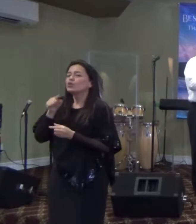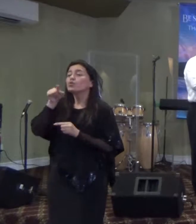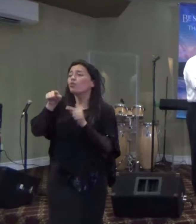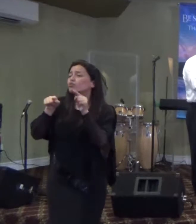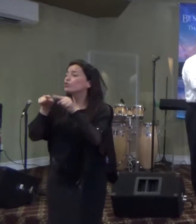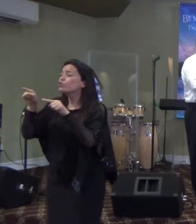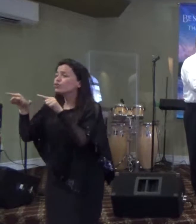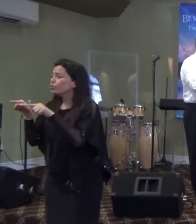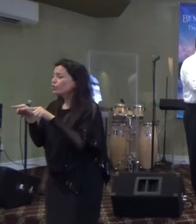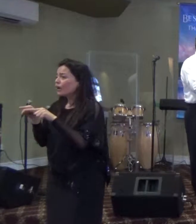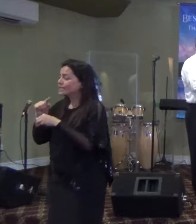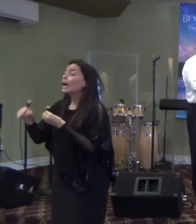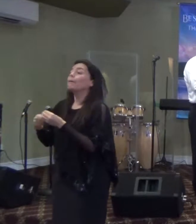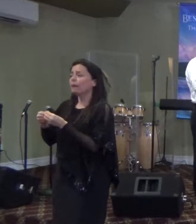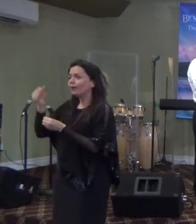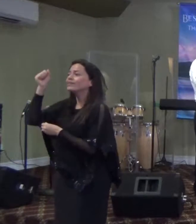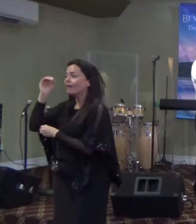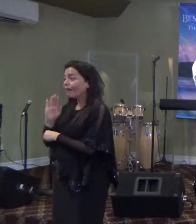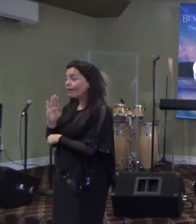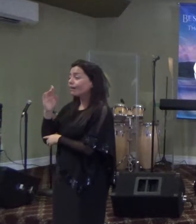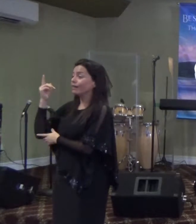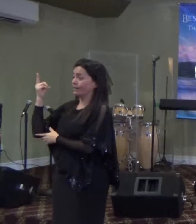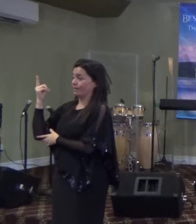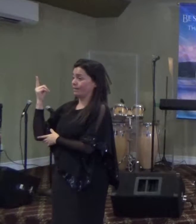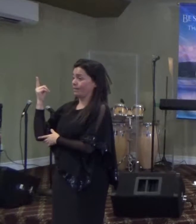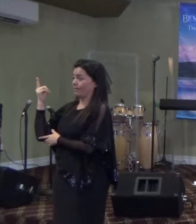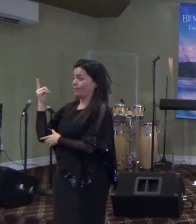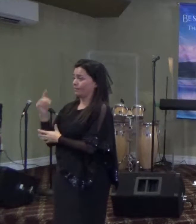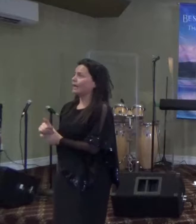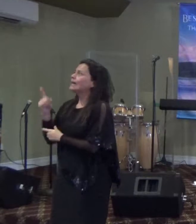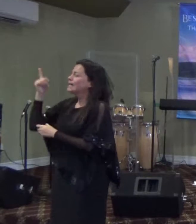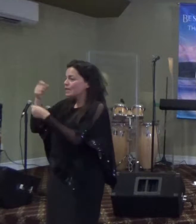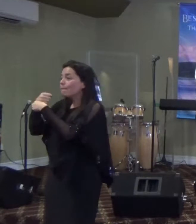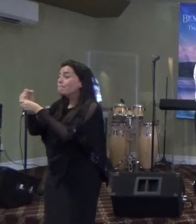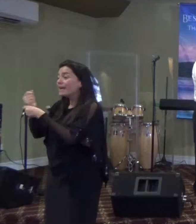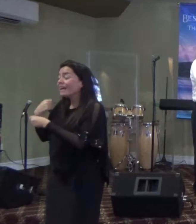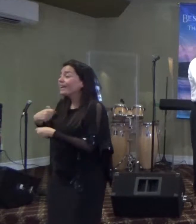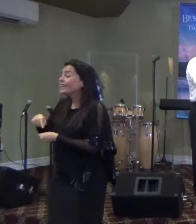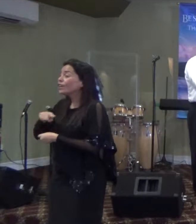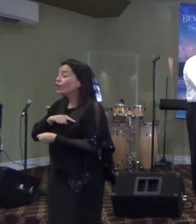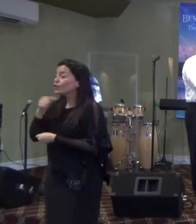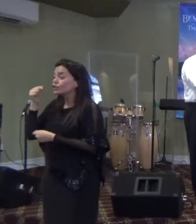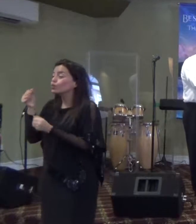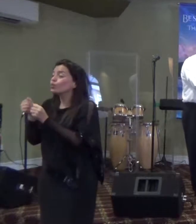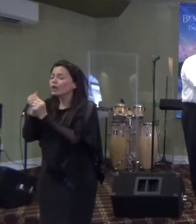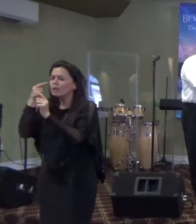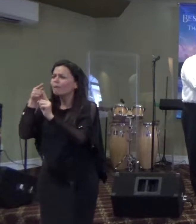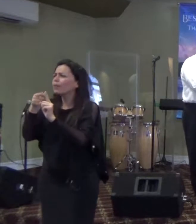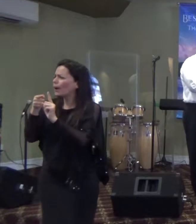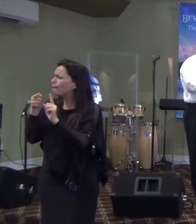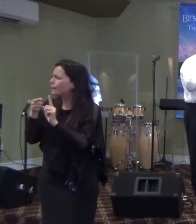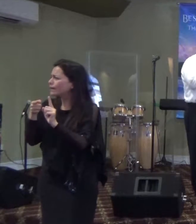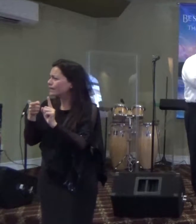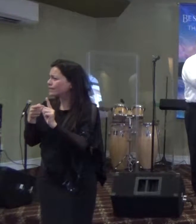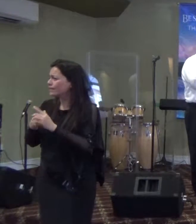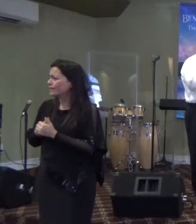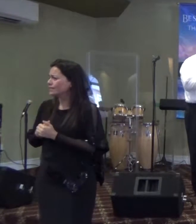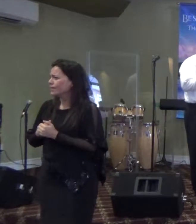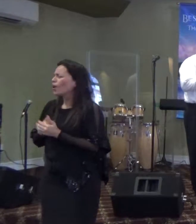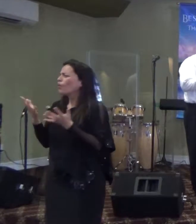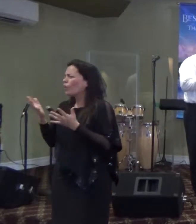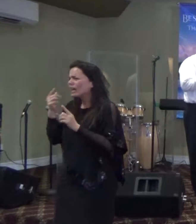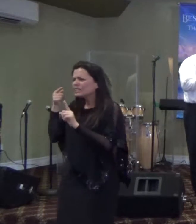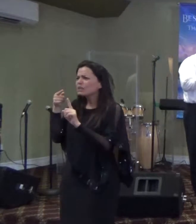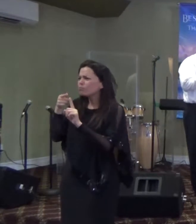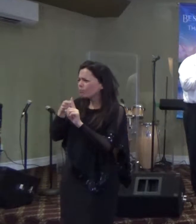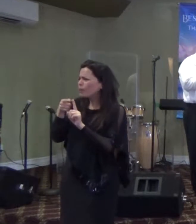se trata de Dios. It's about God. Él nos creó con un He propósito created us with a purpose. y ese propósito